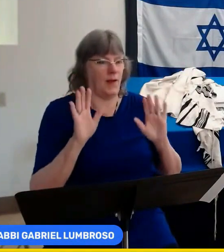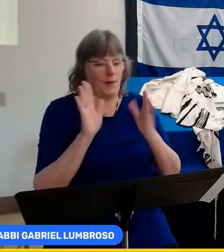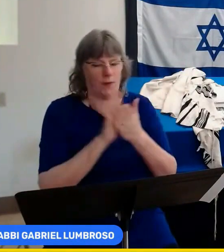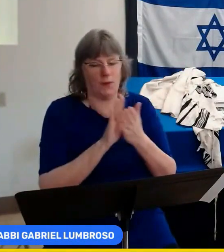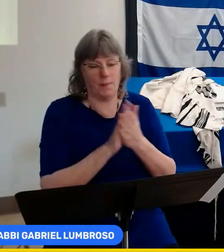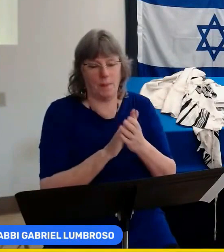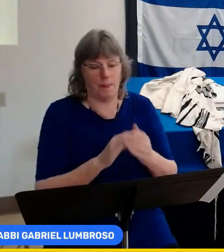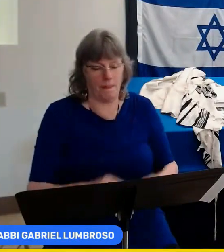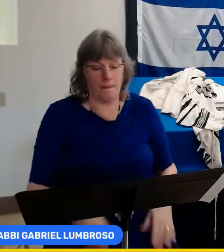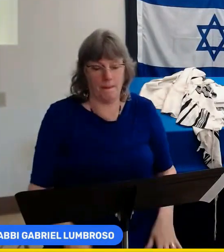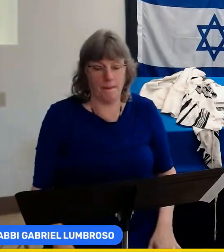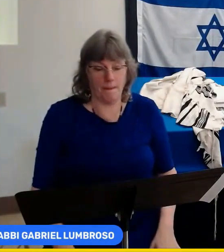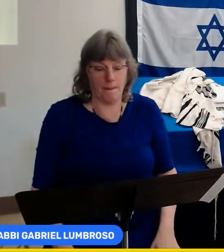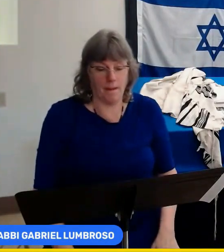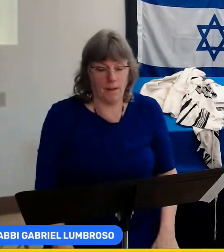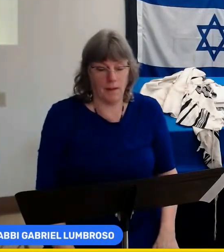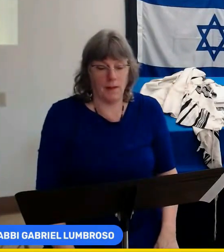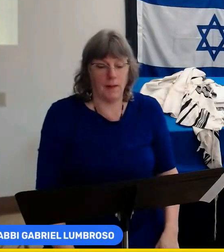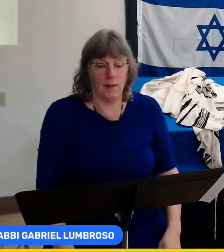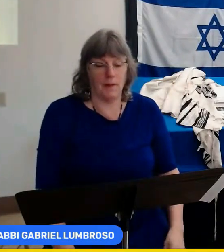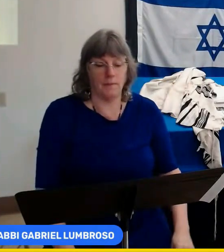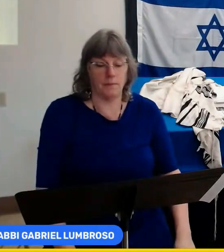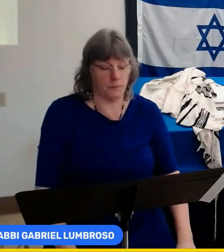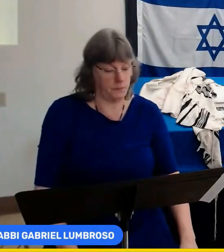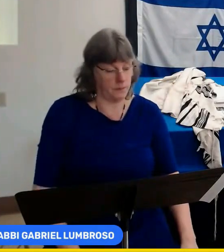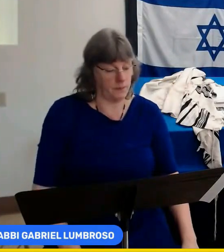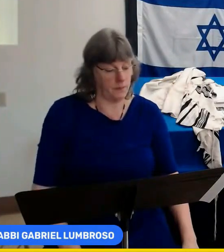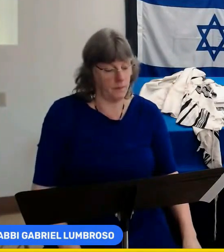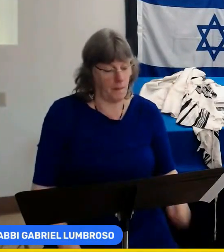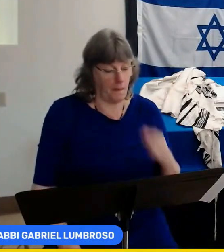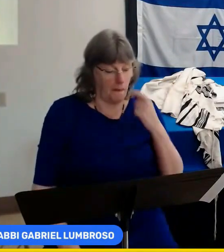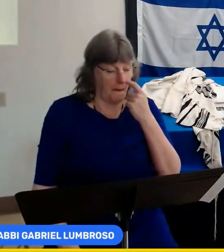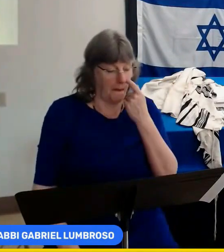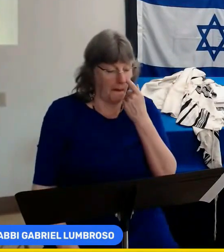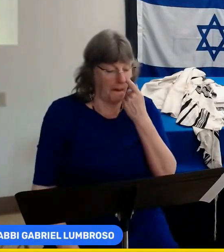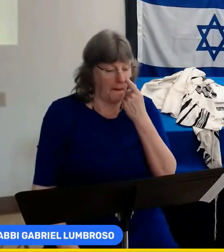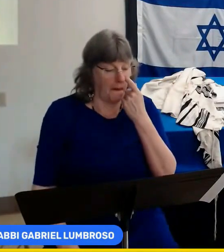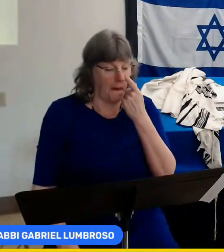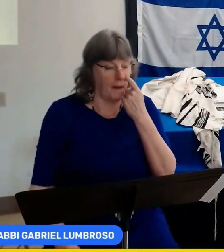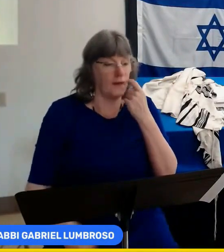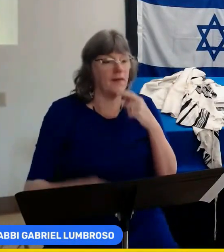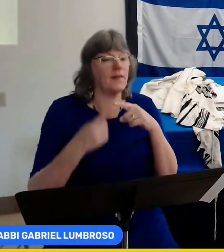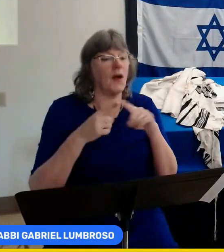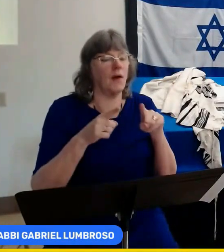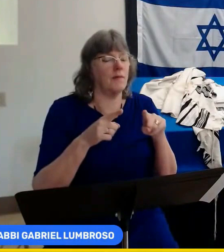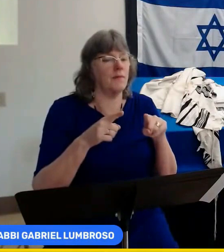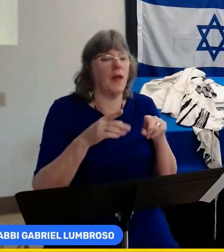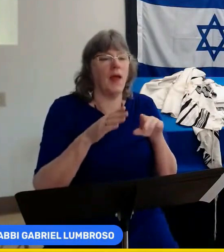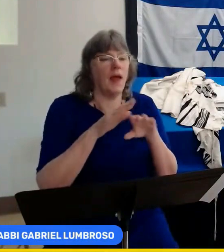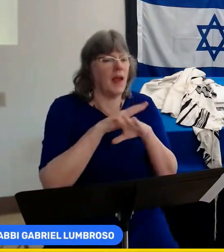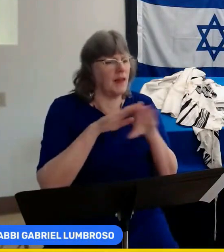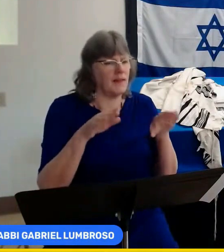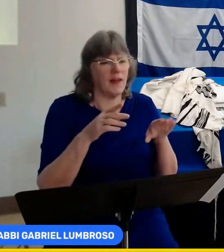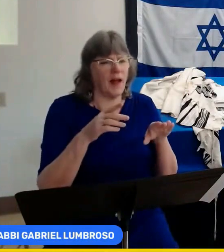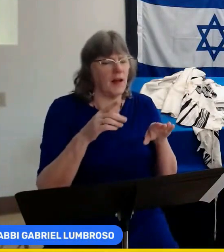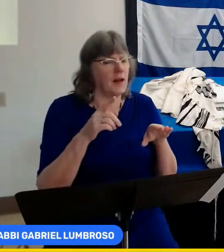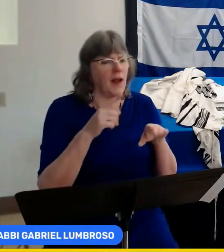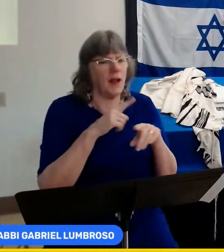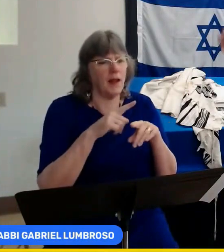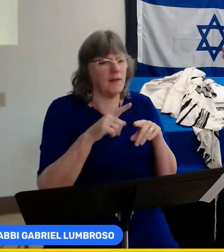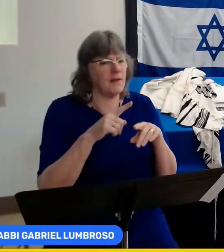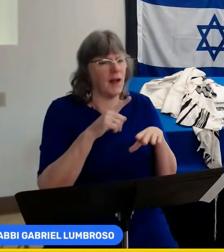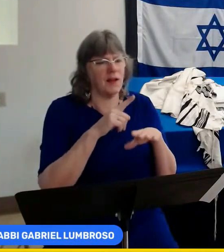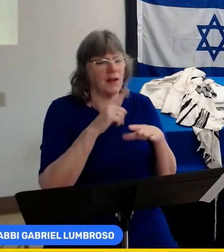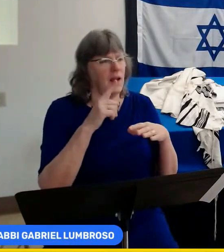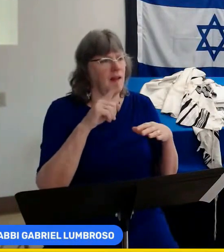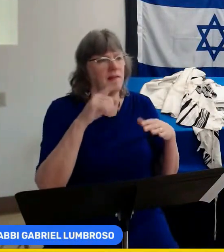In the same way, the gospel today is not just about redeemed, but to have a place in God, in the kingdom. The whole thing that Moshe took